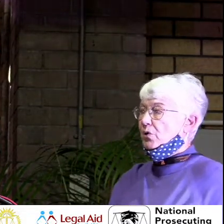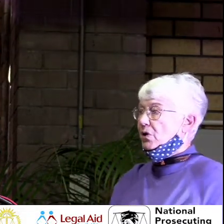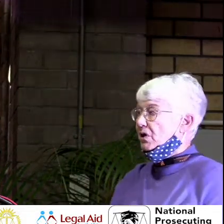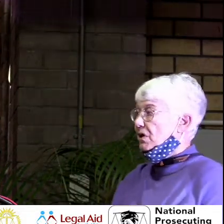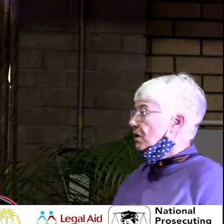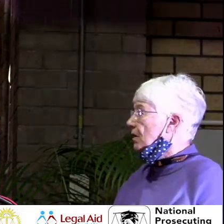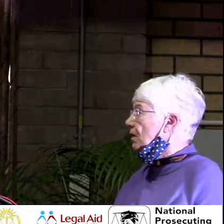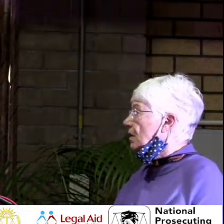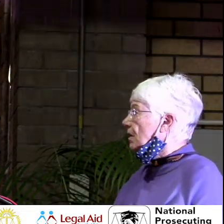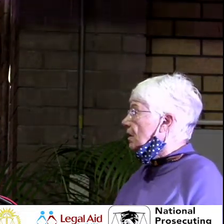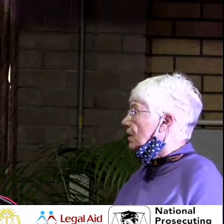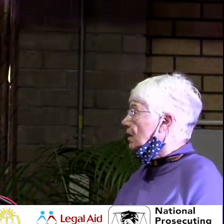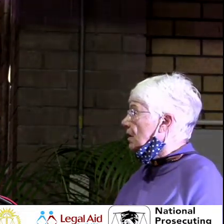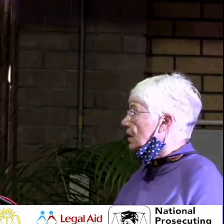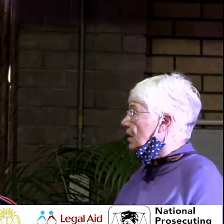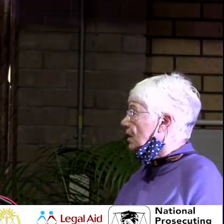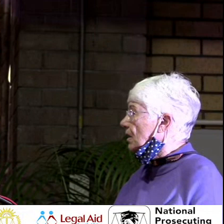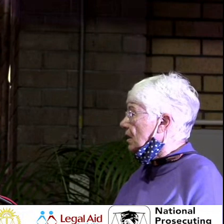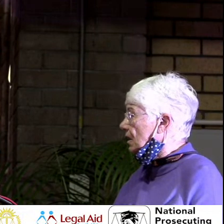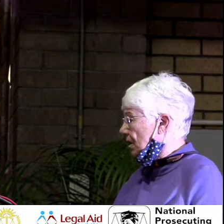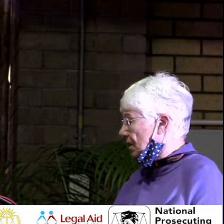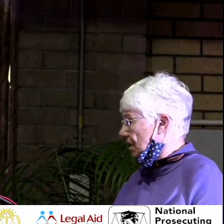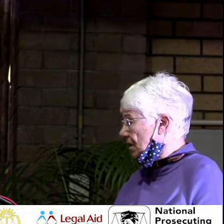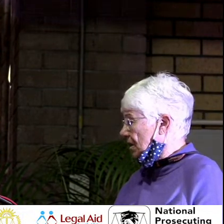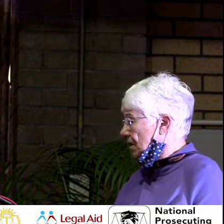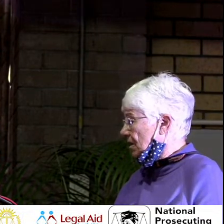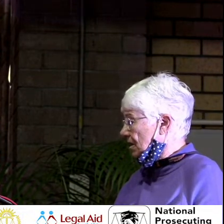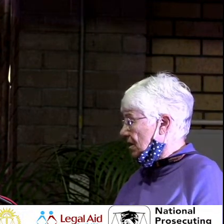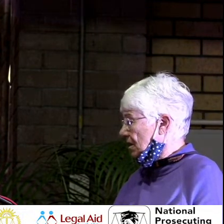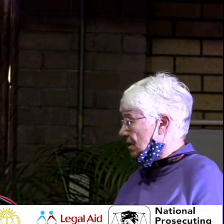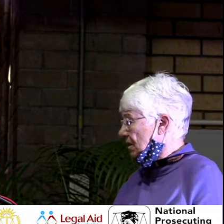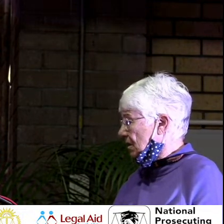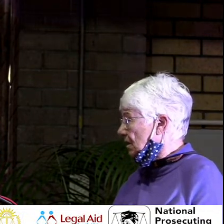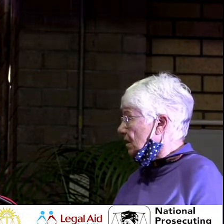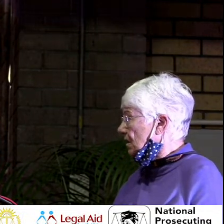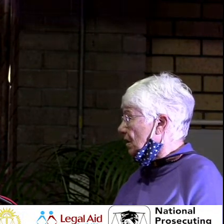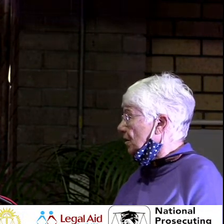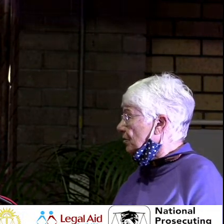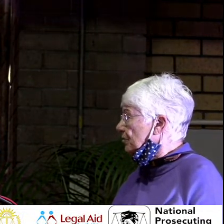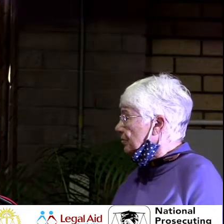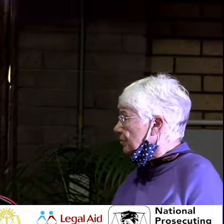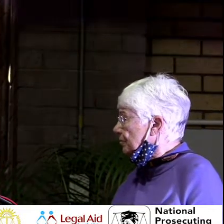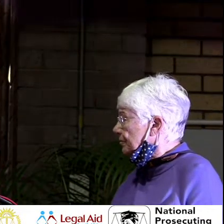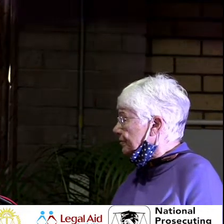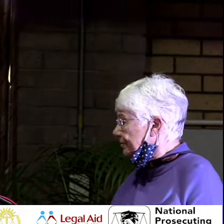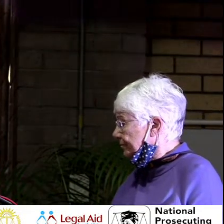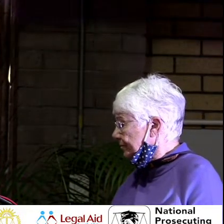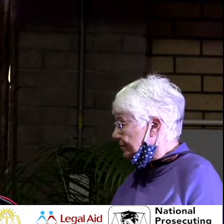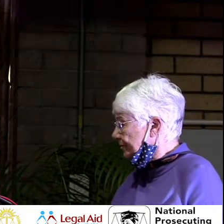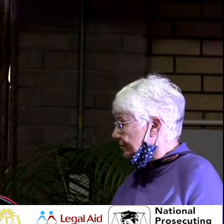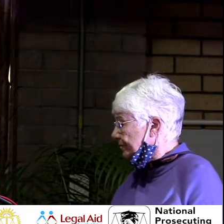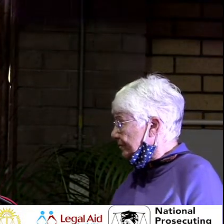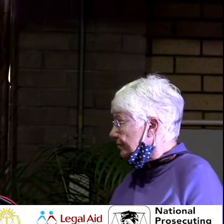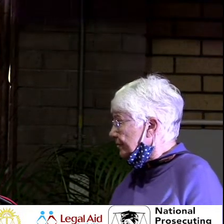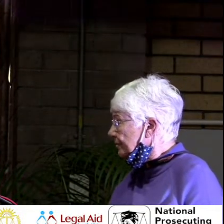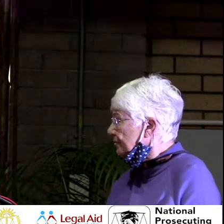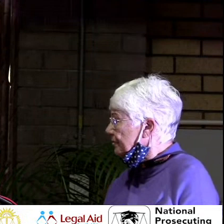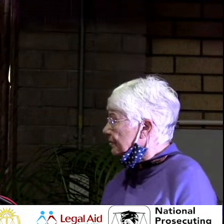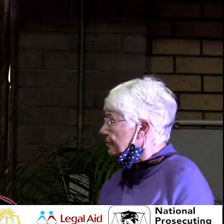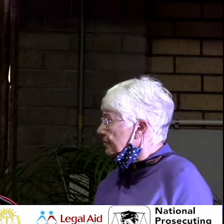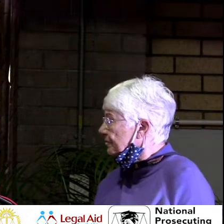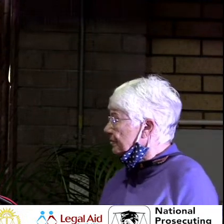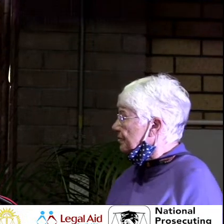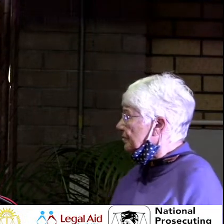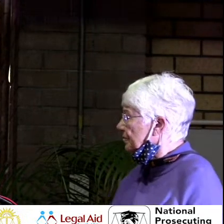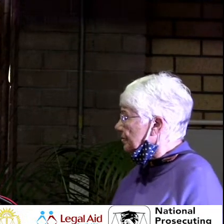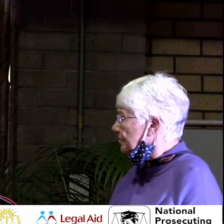The lady that spoke about Blikkiesdorp is a massive challenge. So we have the sector